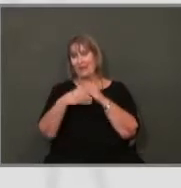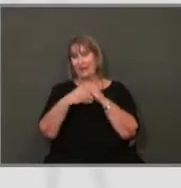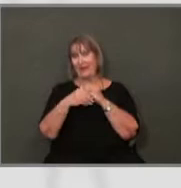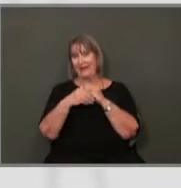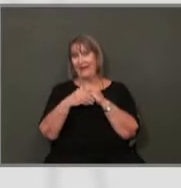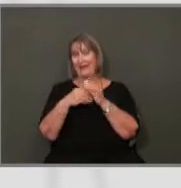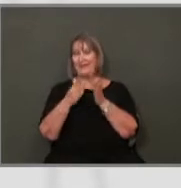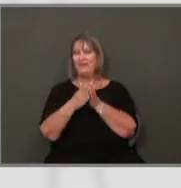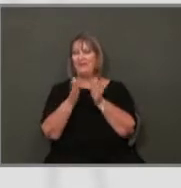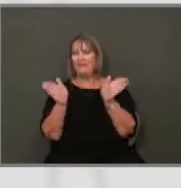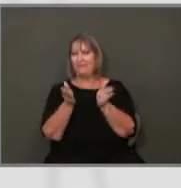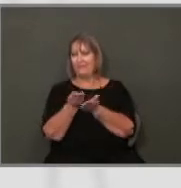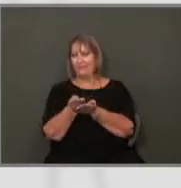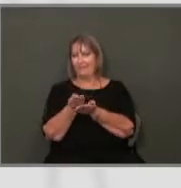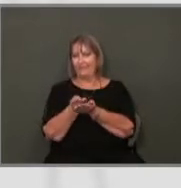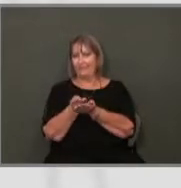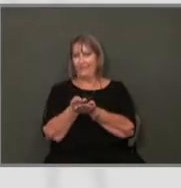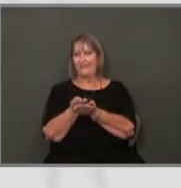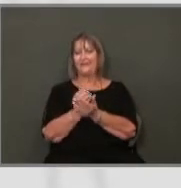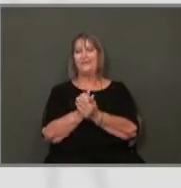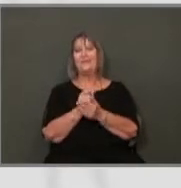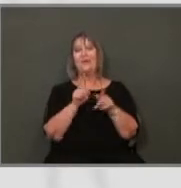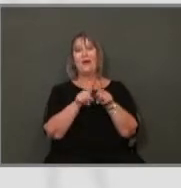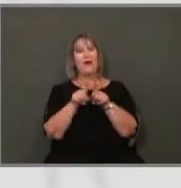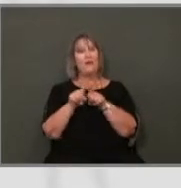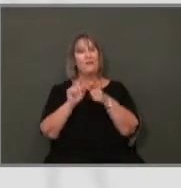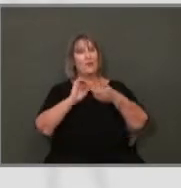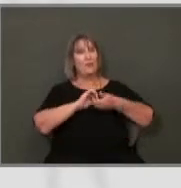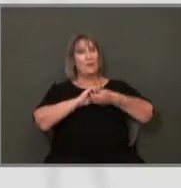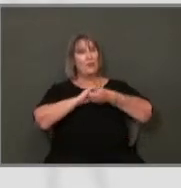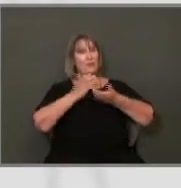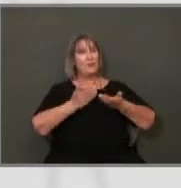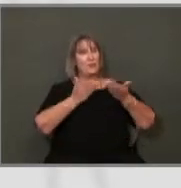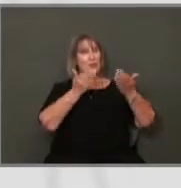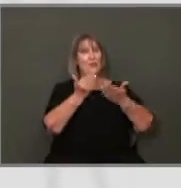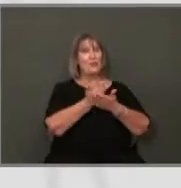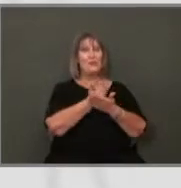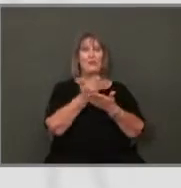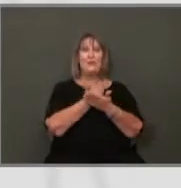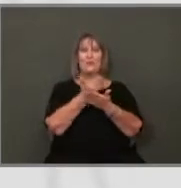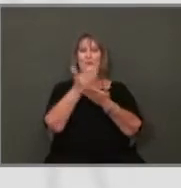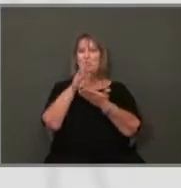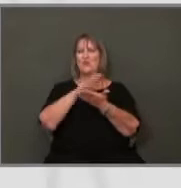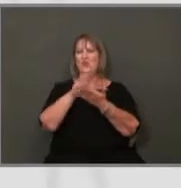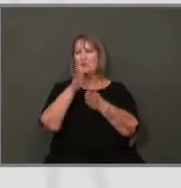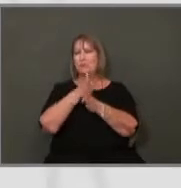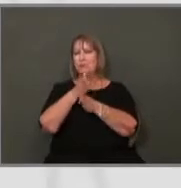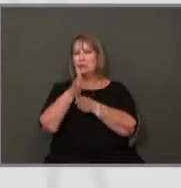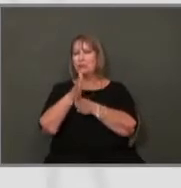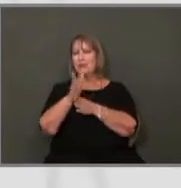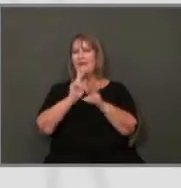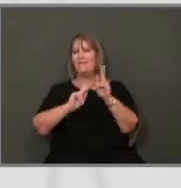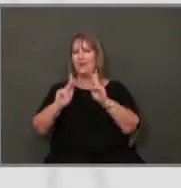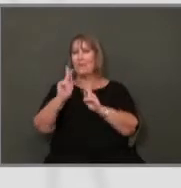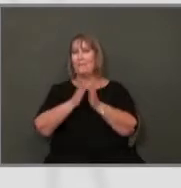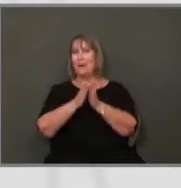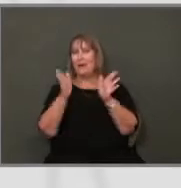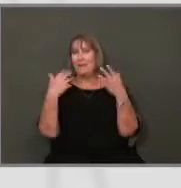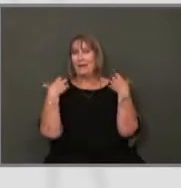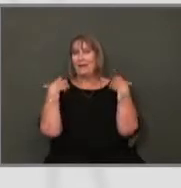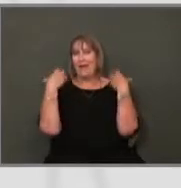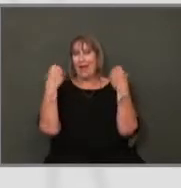programs. We also have a partnership that we're proposing with the new School of Public Health established